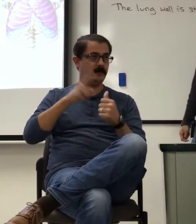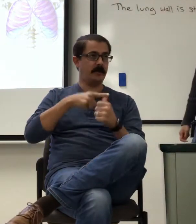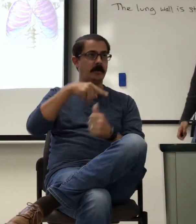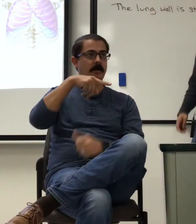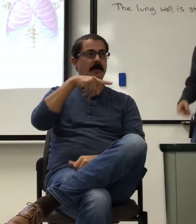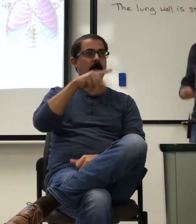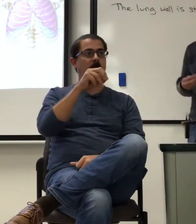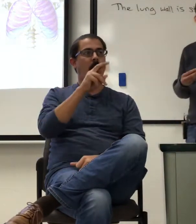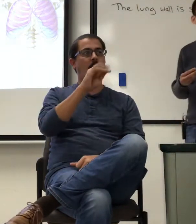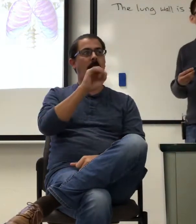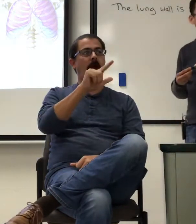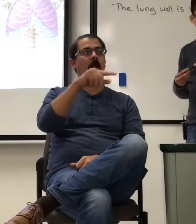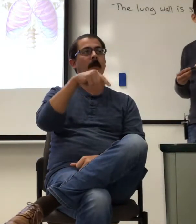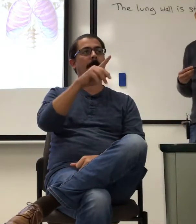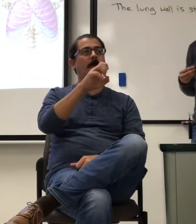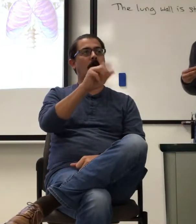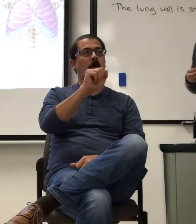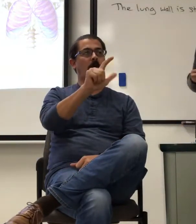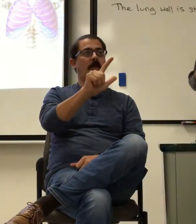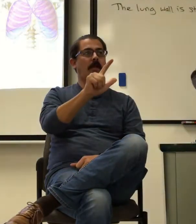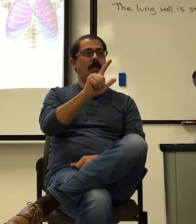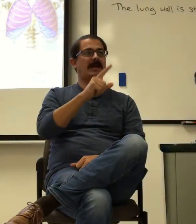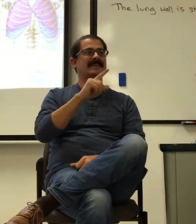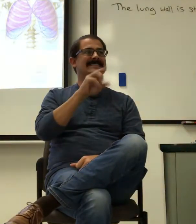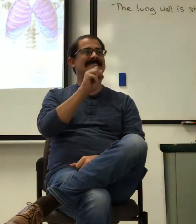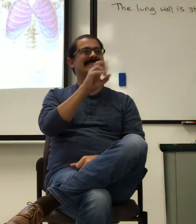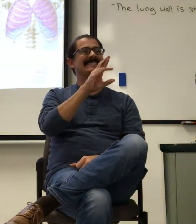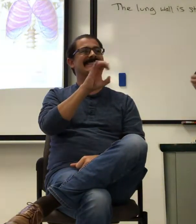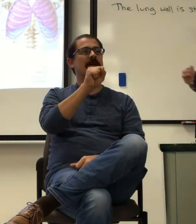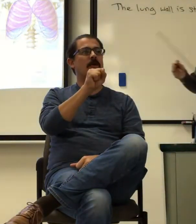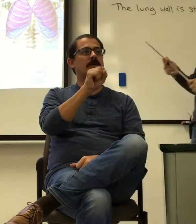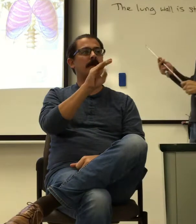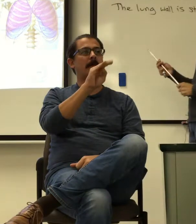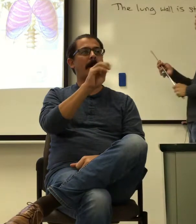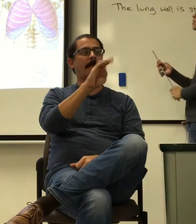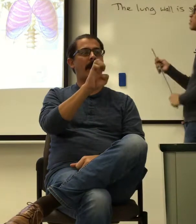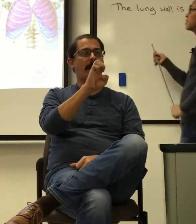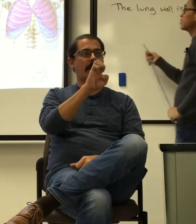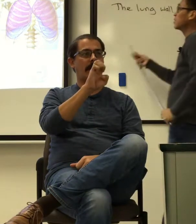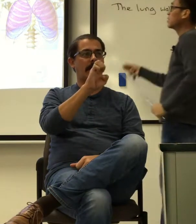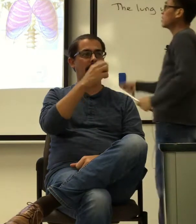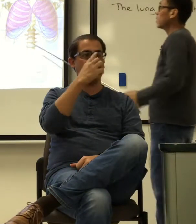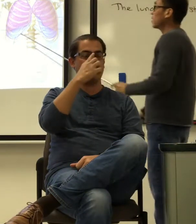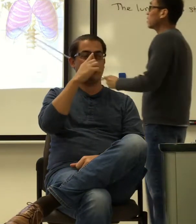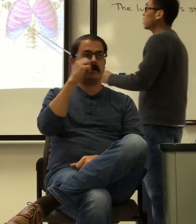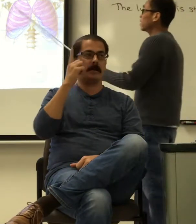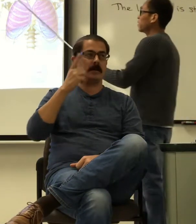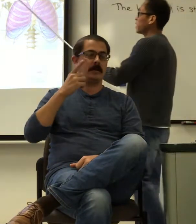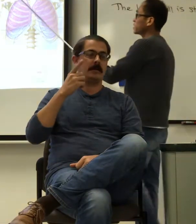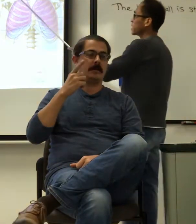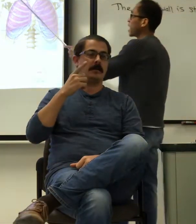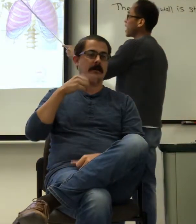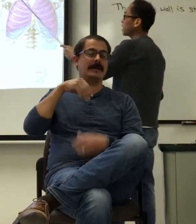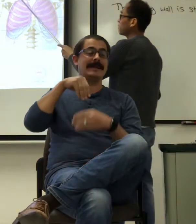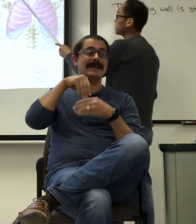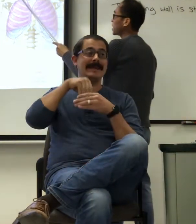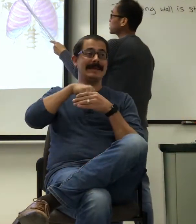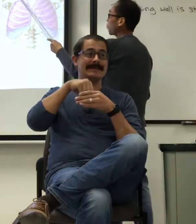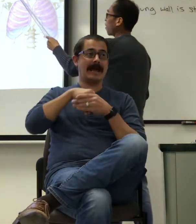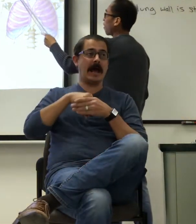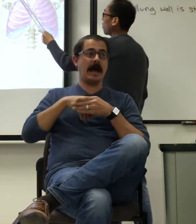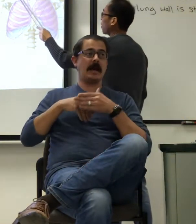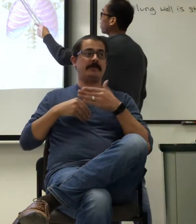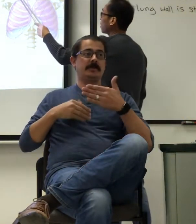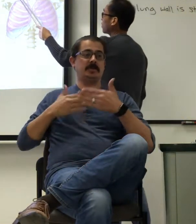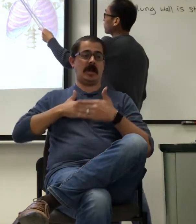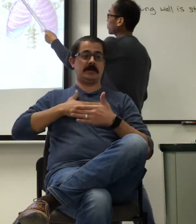pleura. It's a serous membrane that lines the inside of the chest